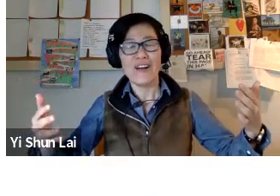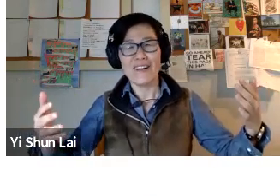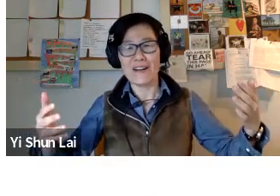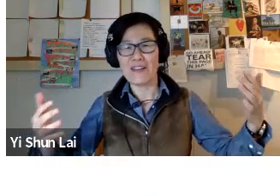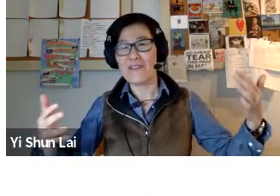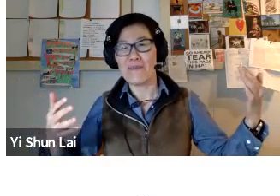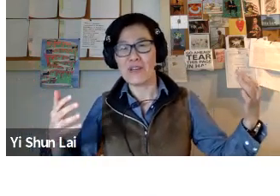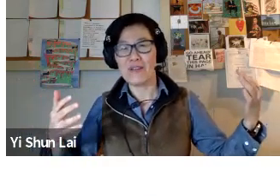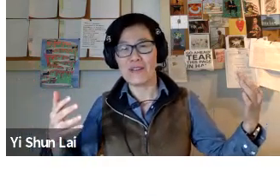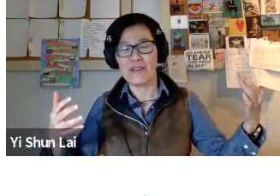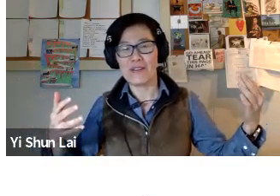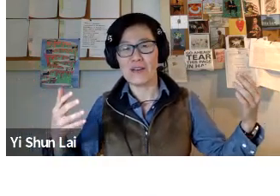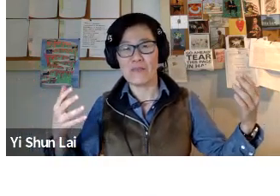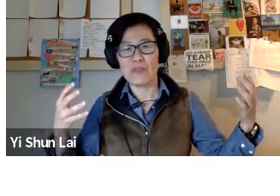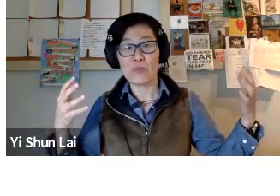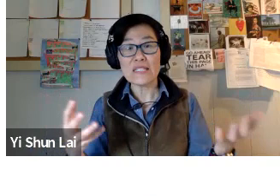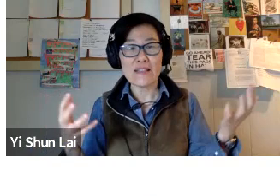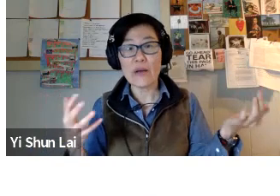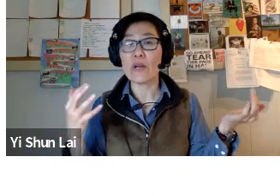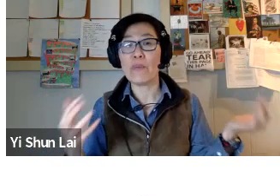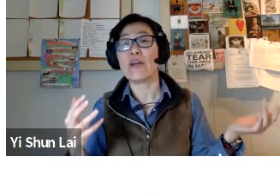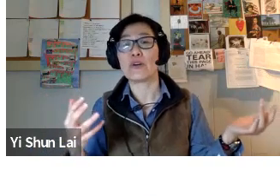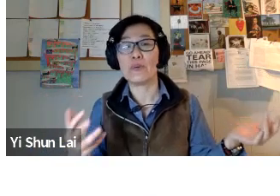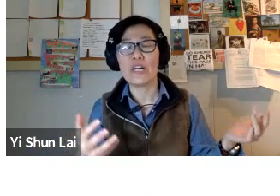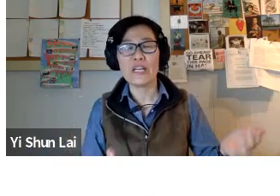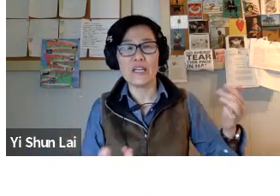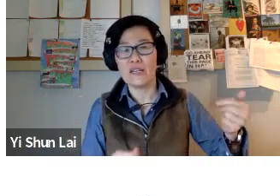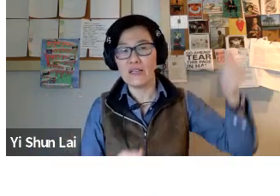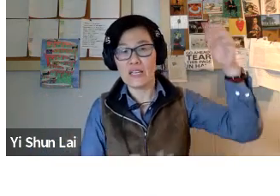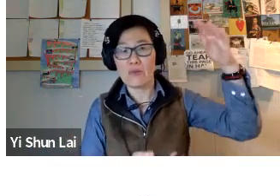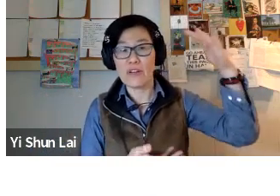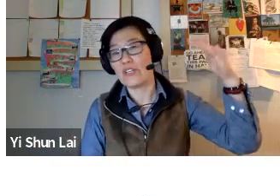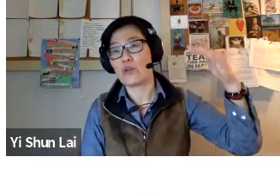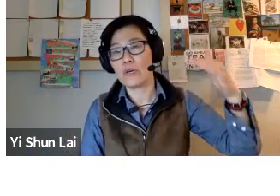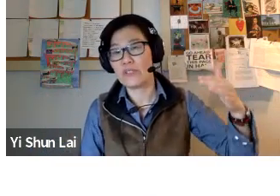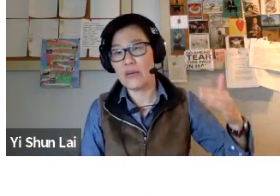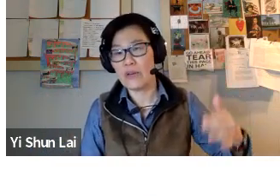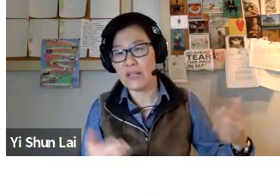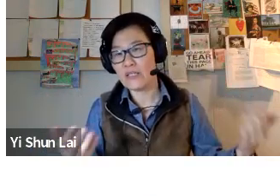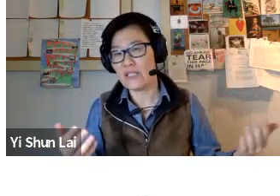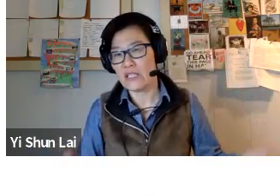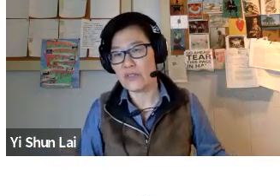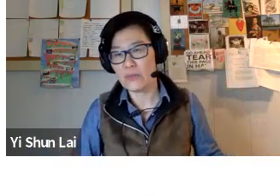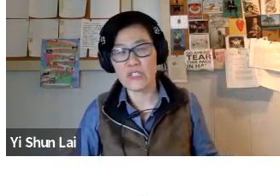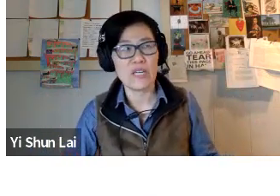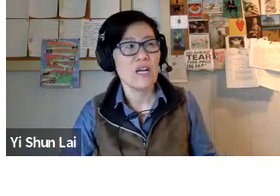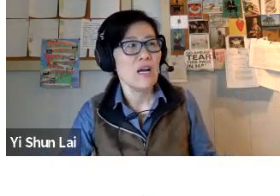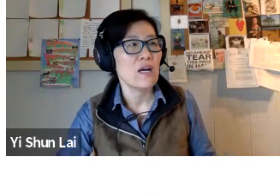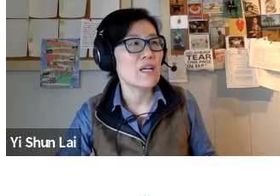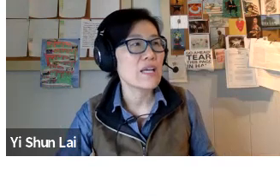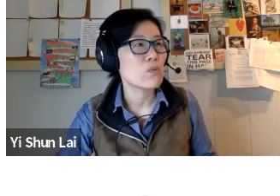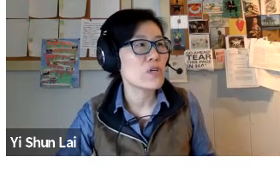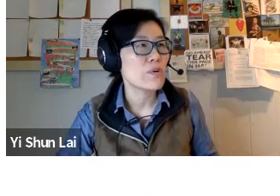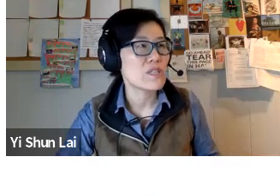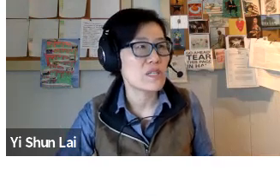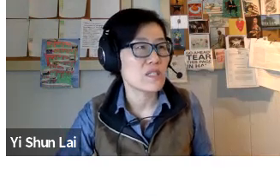to give them the reason they want to buy your book in like a very, very short period of time. Okay, that's the elevator pitch, right?